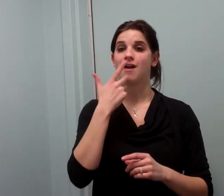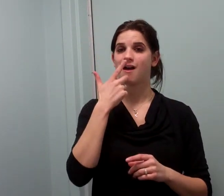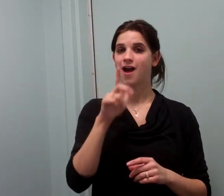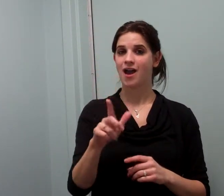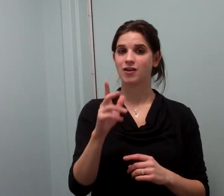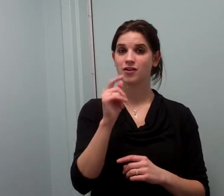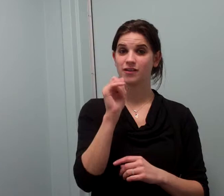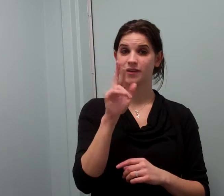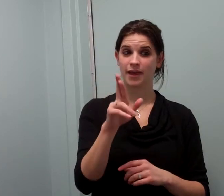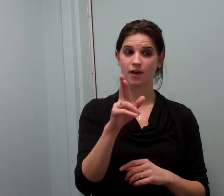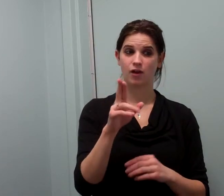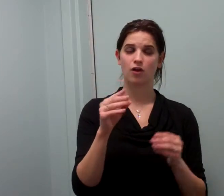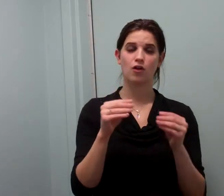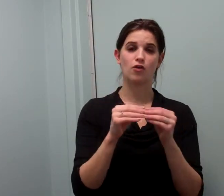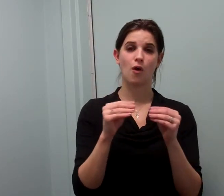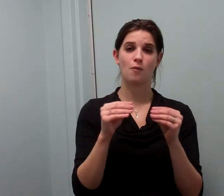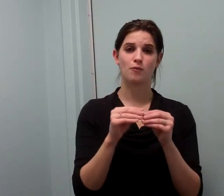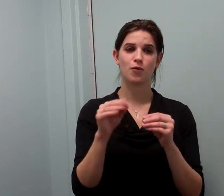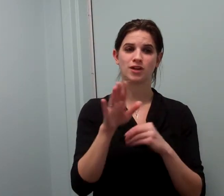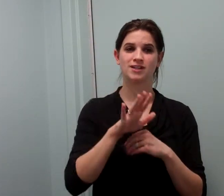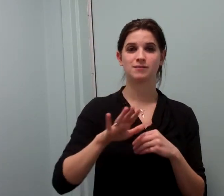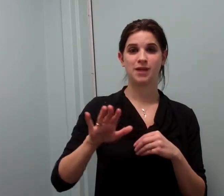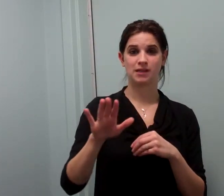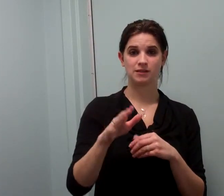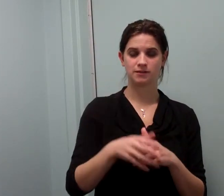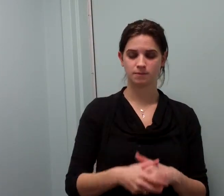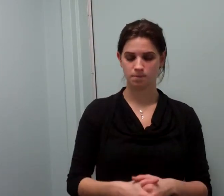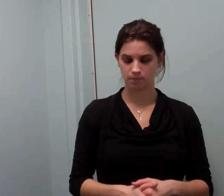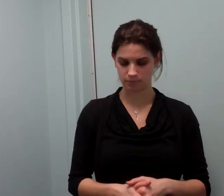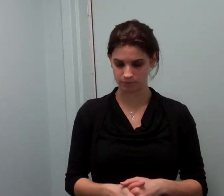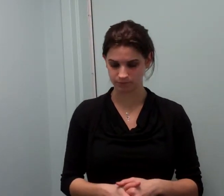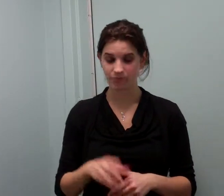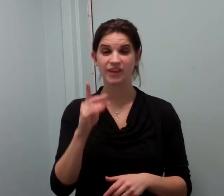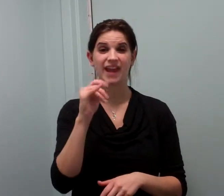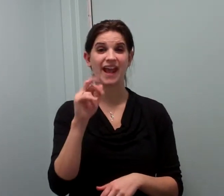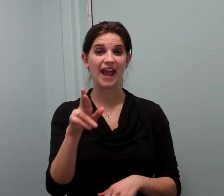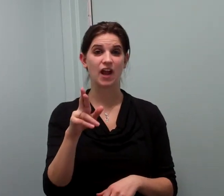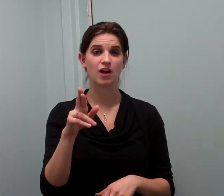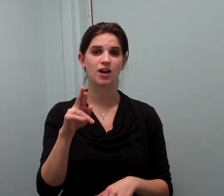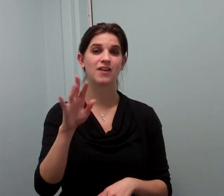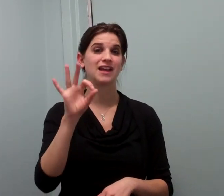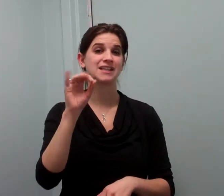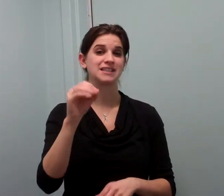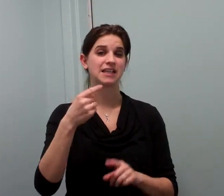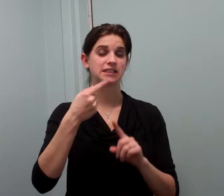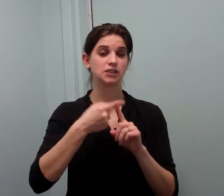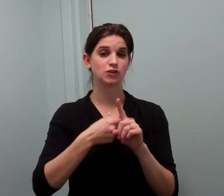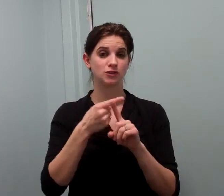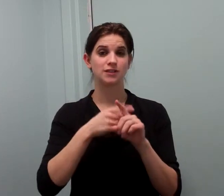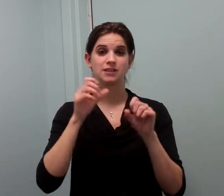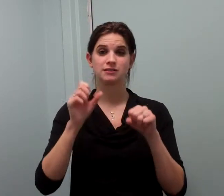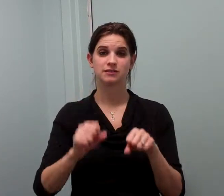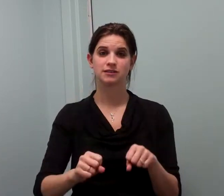vapor. Air that is 90 degrees can hold a lot more water vapor than air that is 50